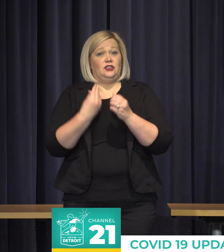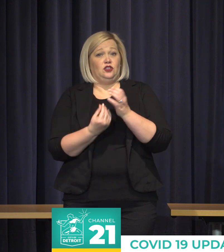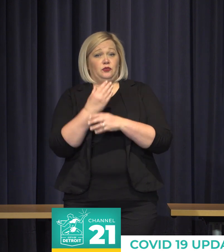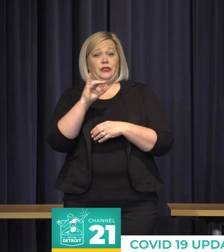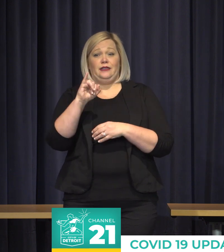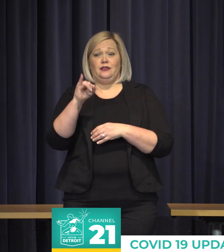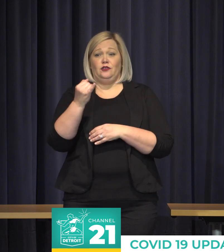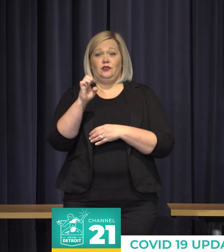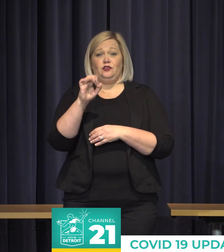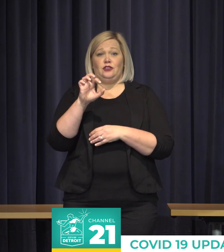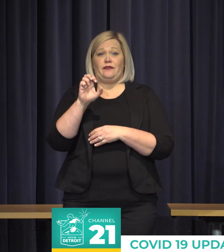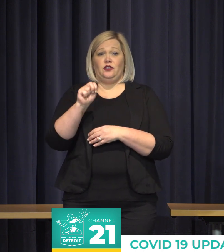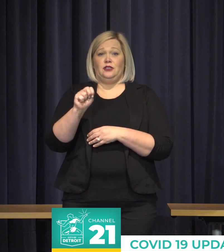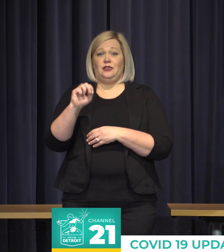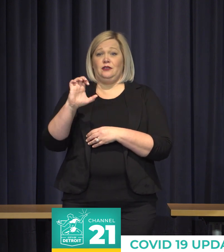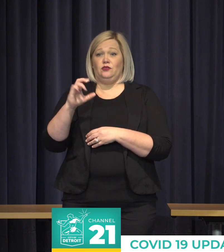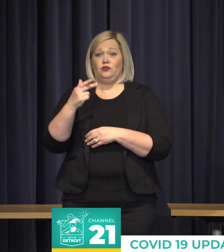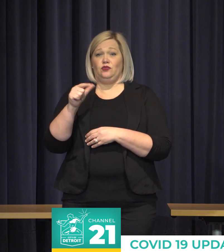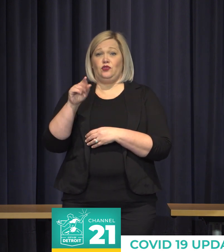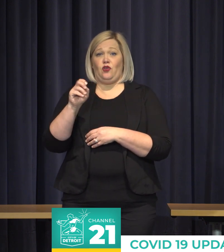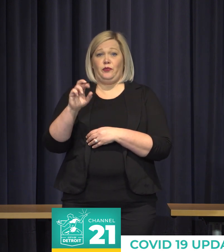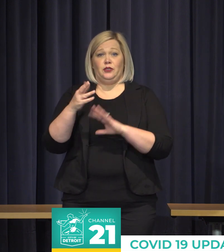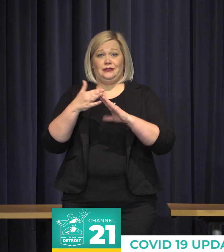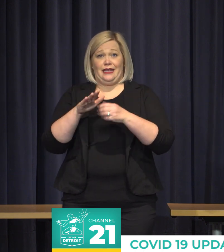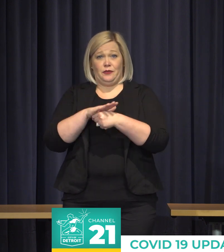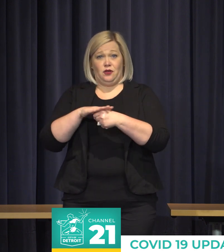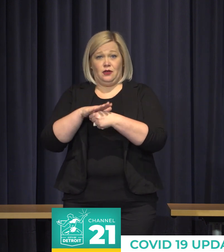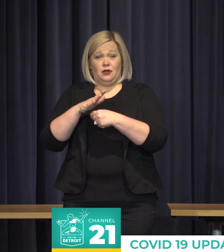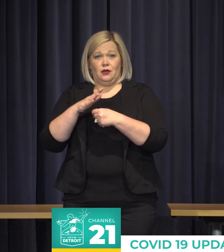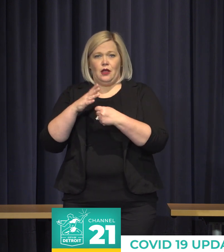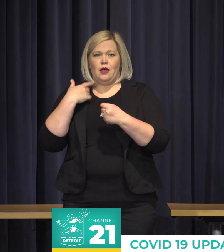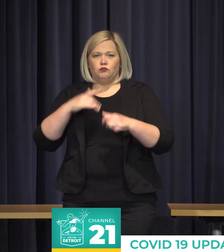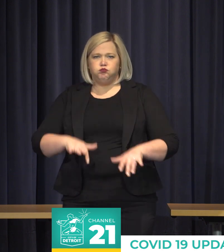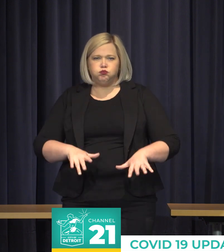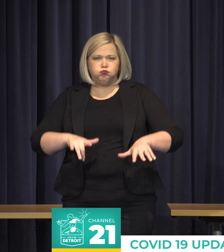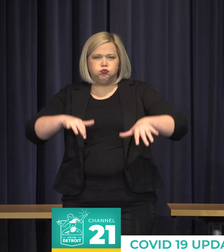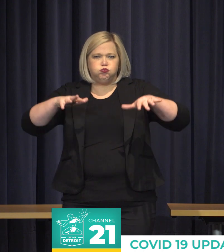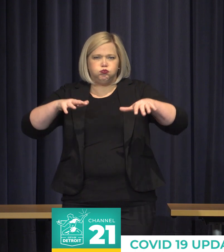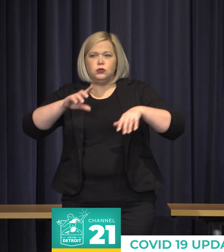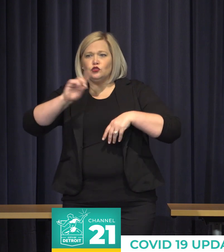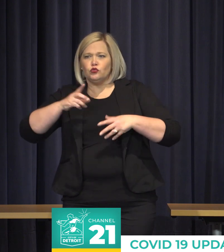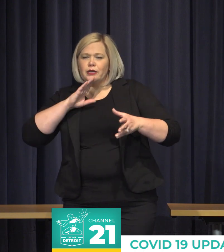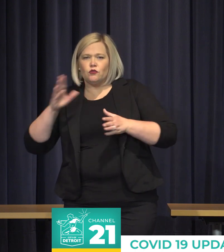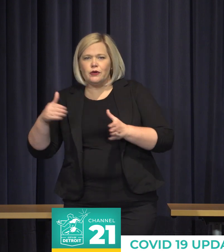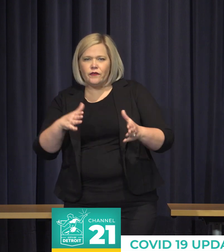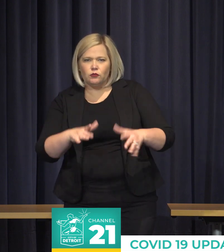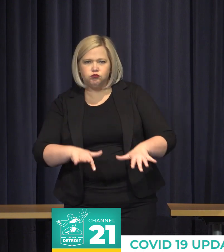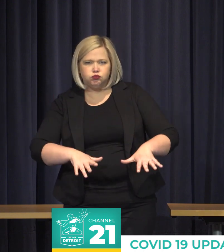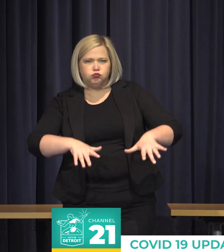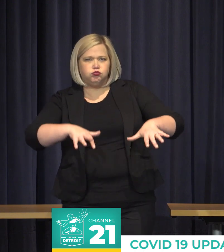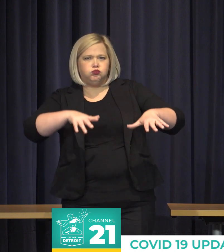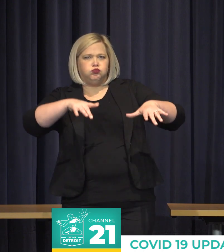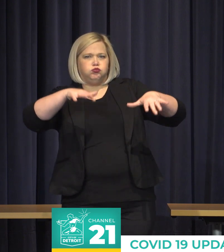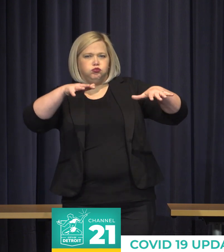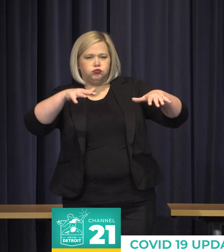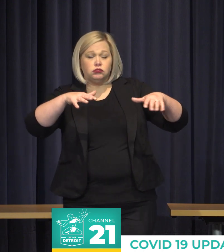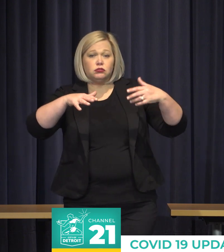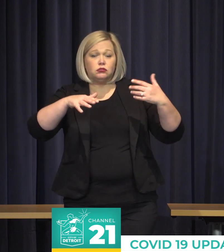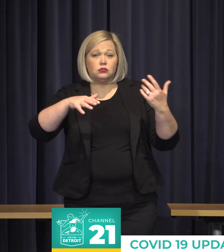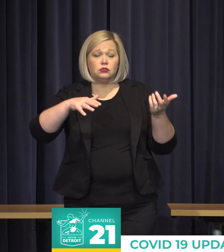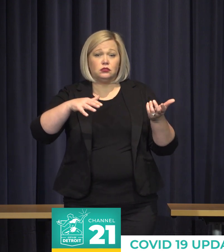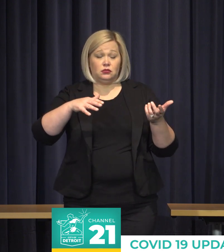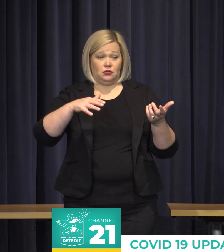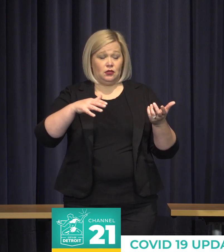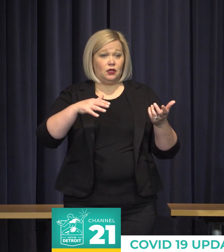Jefferson-Chalmers neighborhood was underwater as the Detroit River came over the banks. There is no reason to believe that the